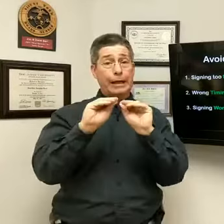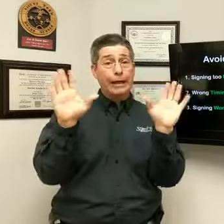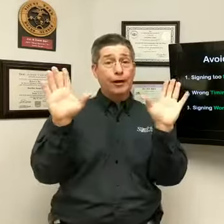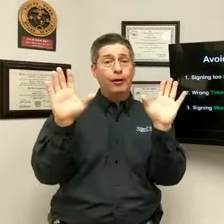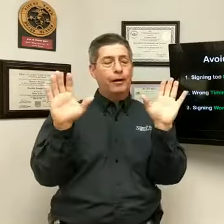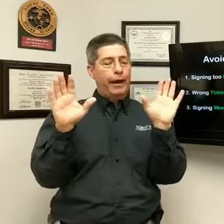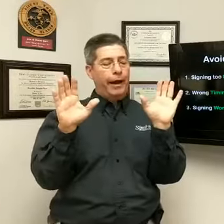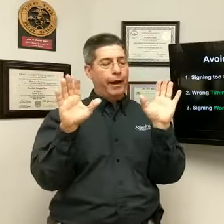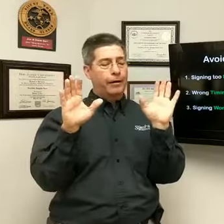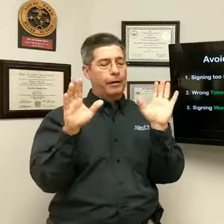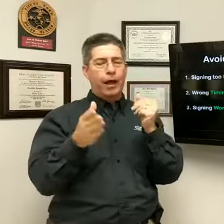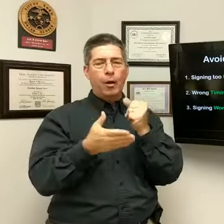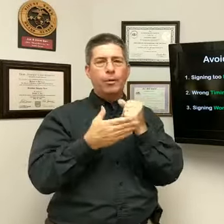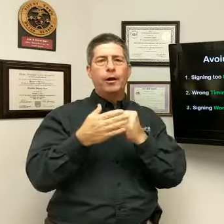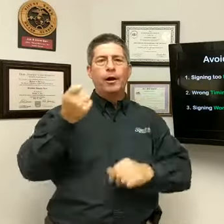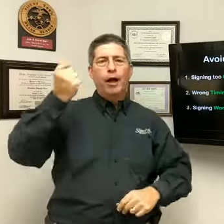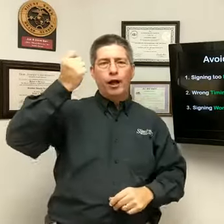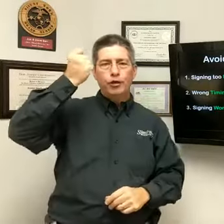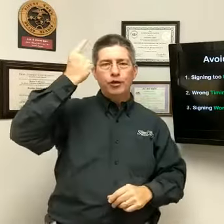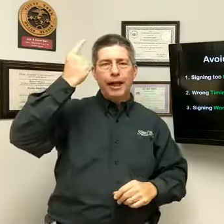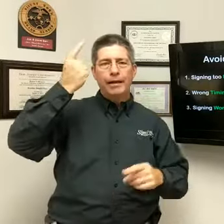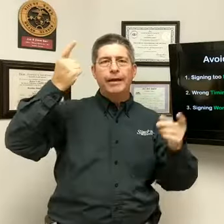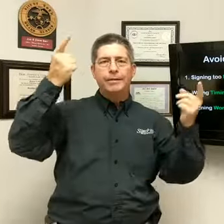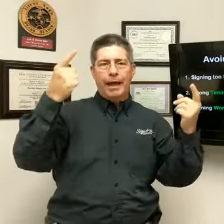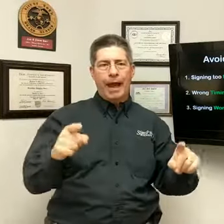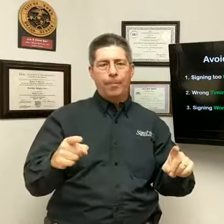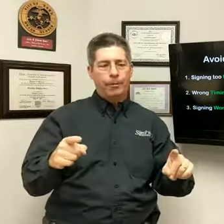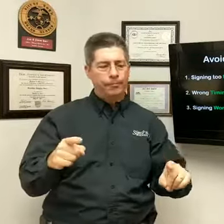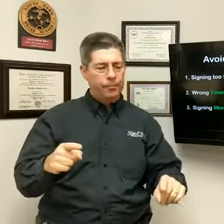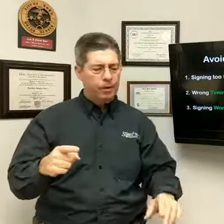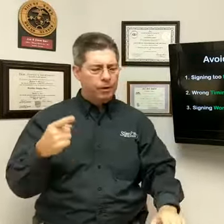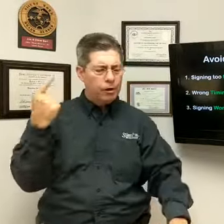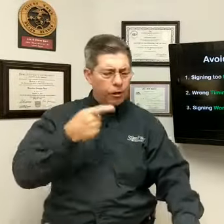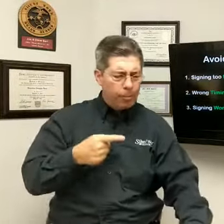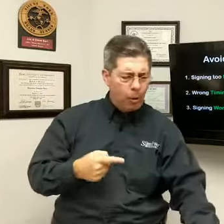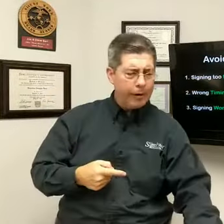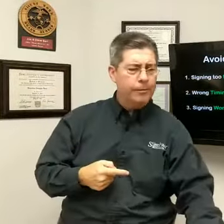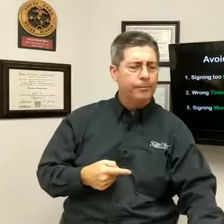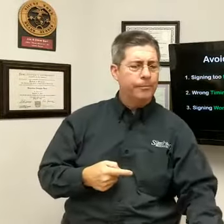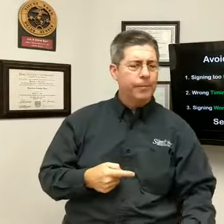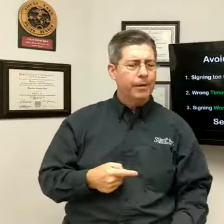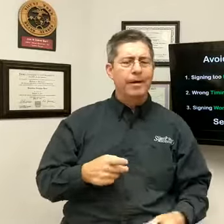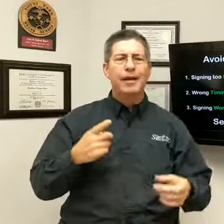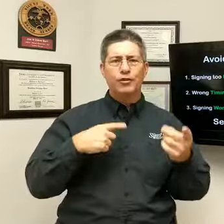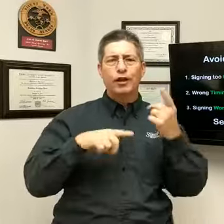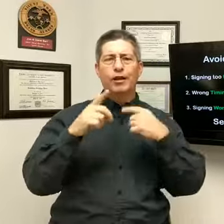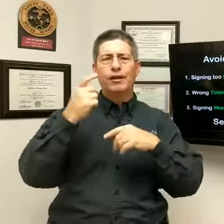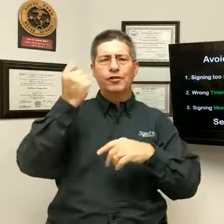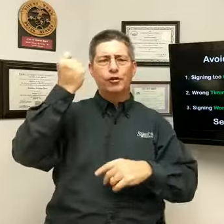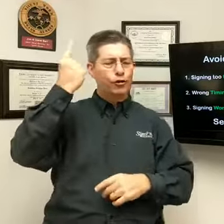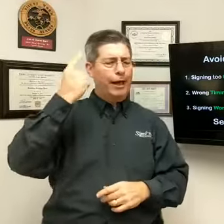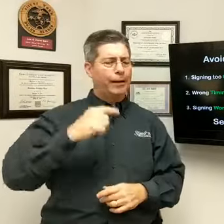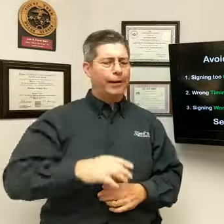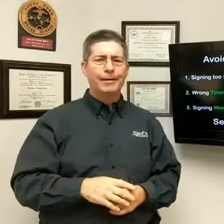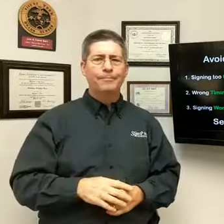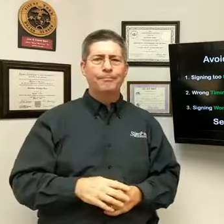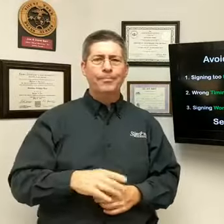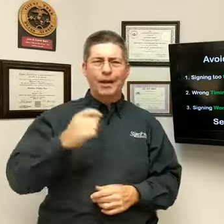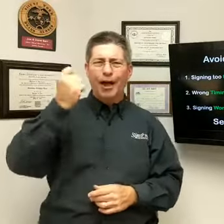clear and help understanding to happen. The point is understanding.